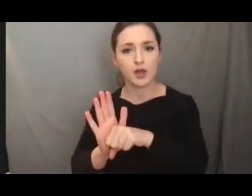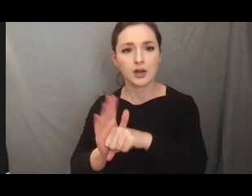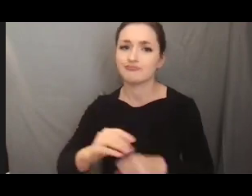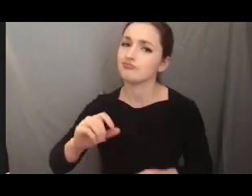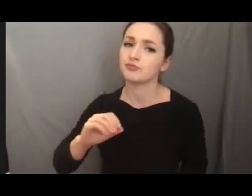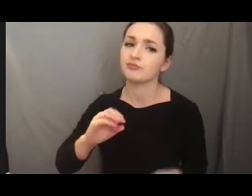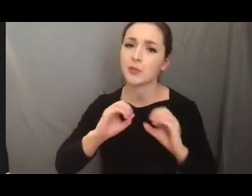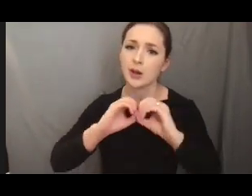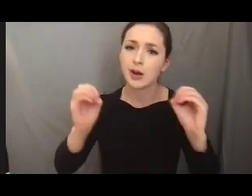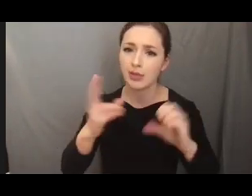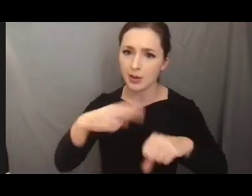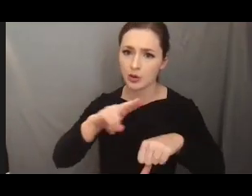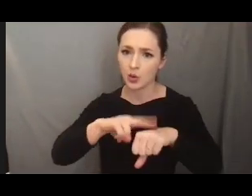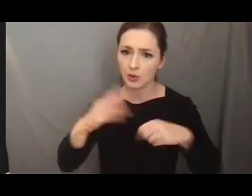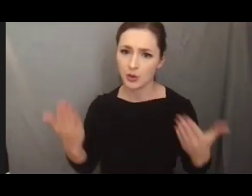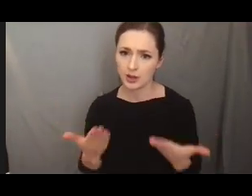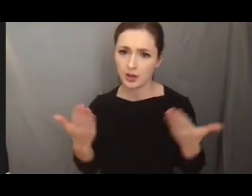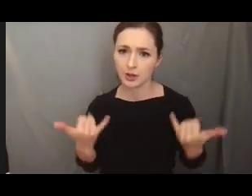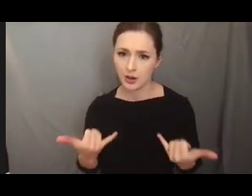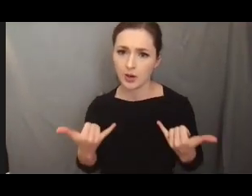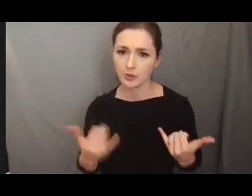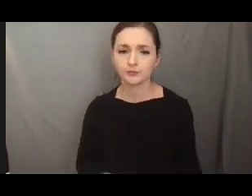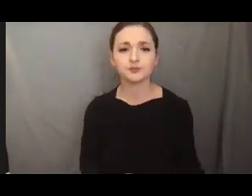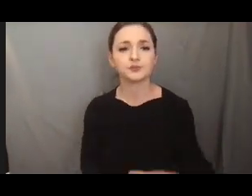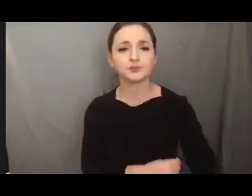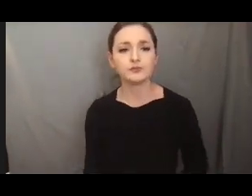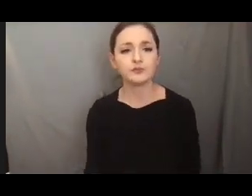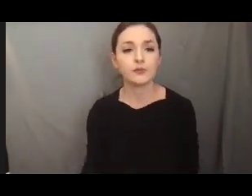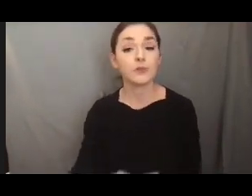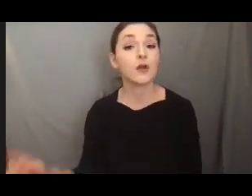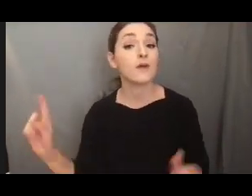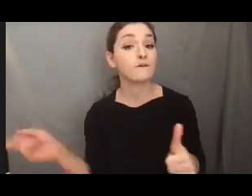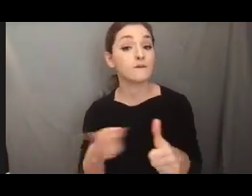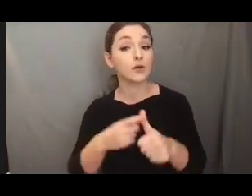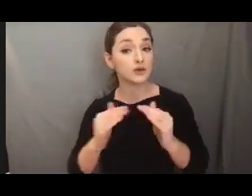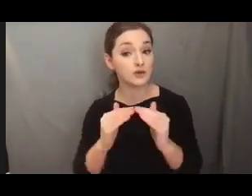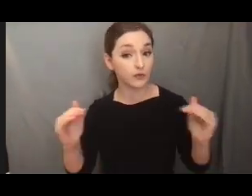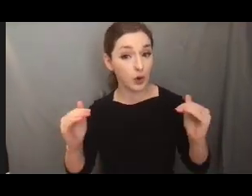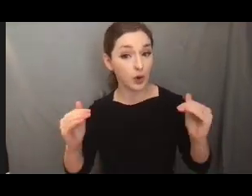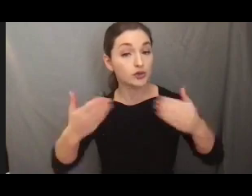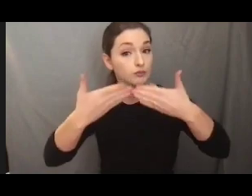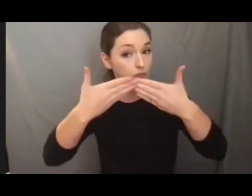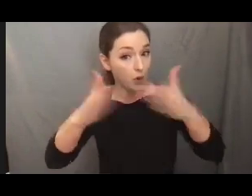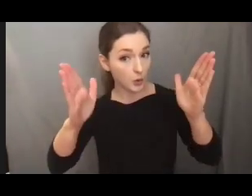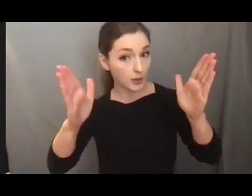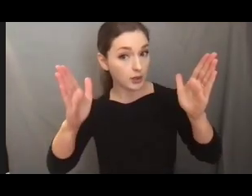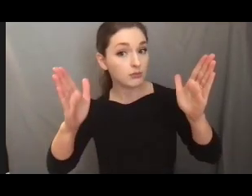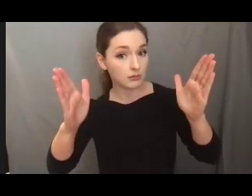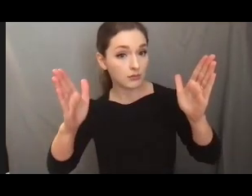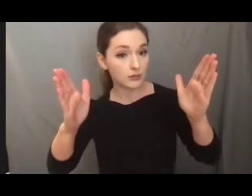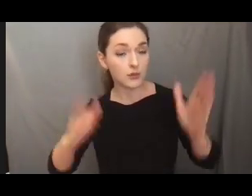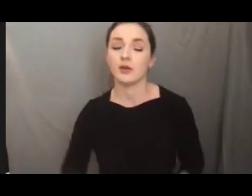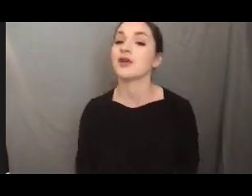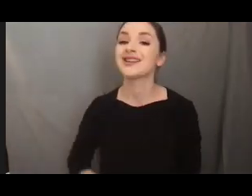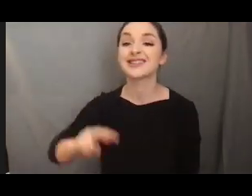stuff. But let me start off by the first floor is completely open to the public. We cut it off on the second and third